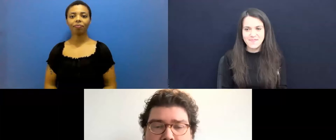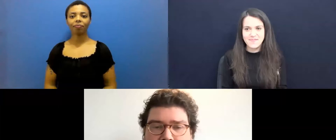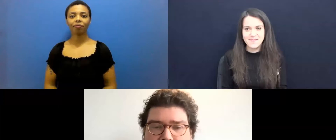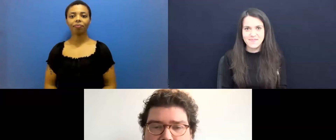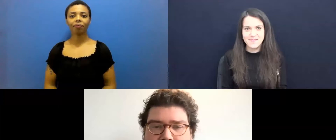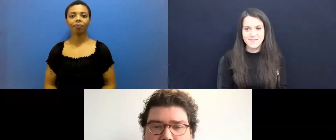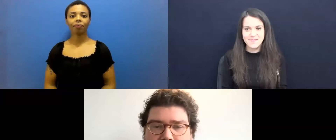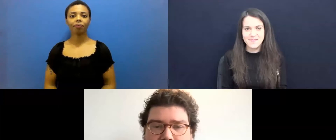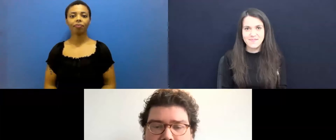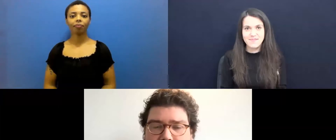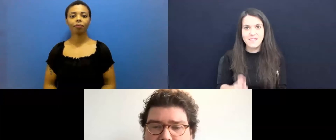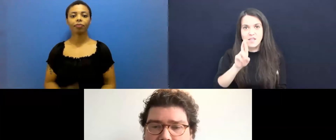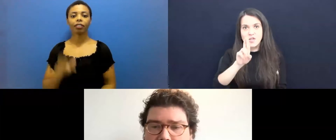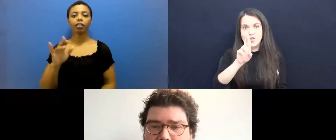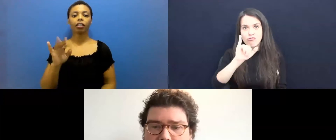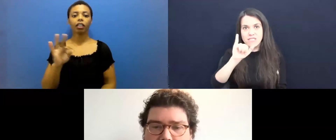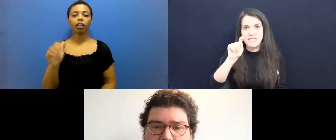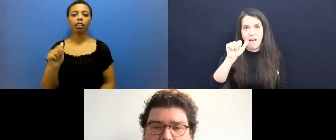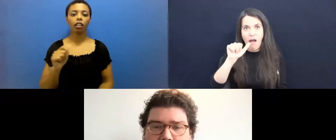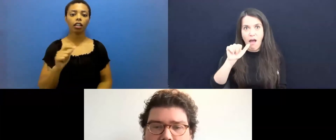So Rita has written in the chat,